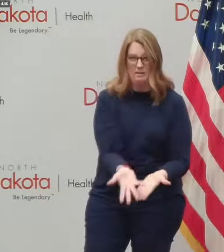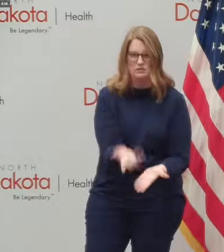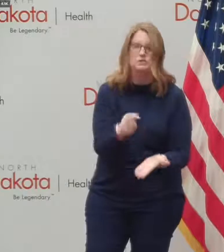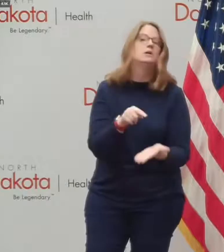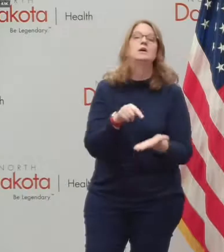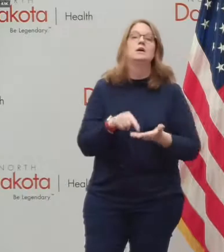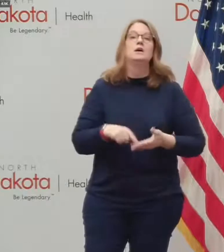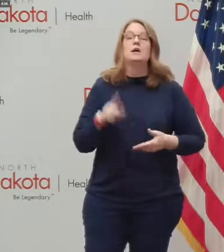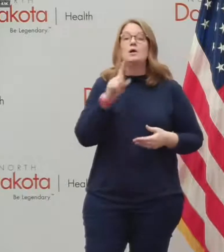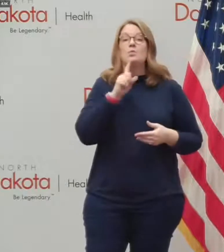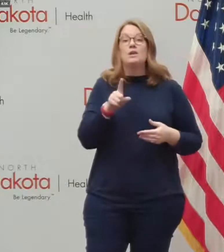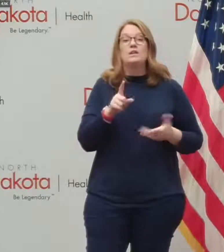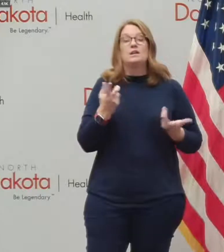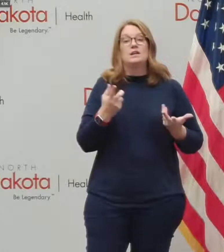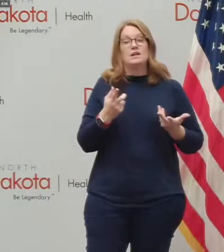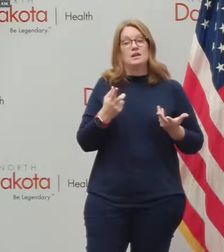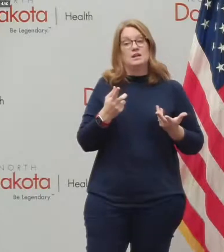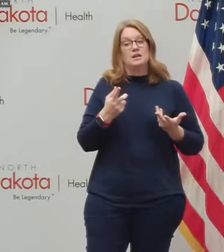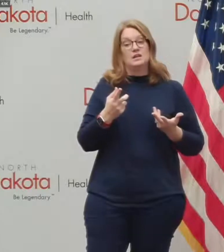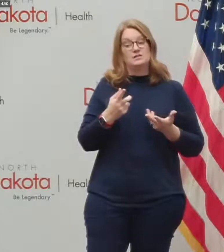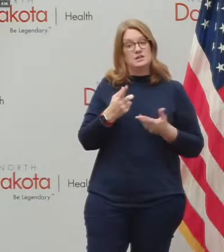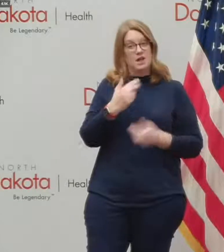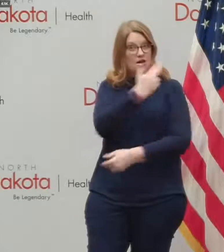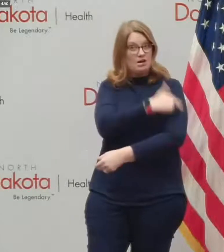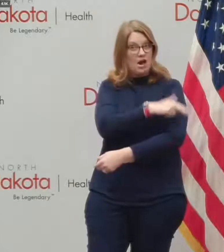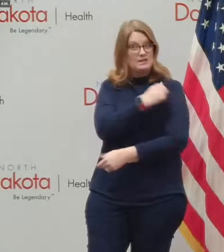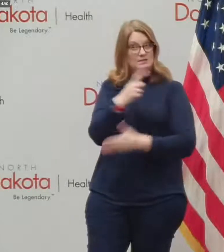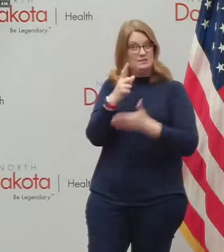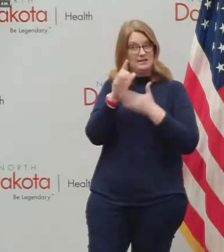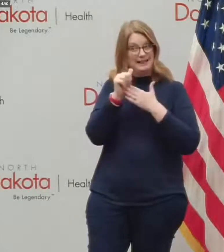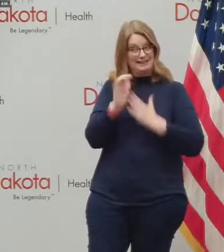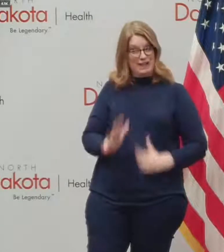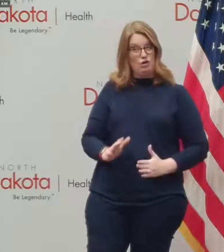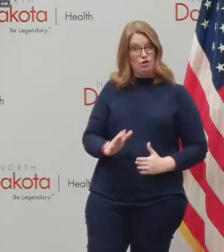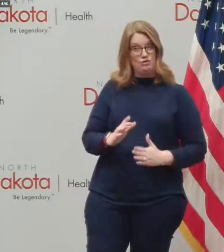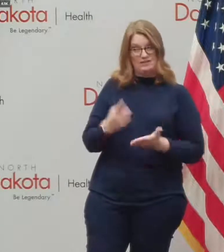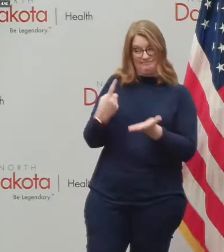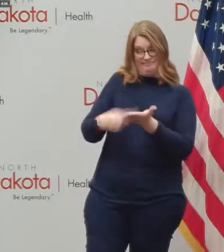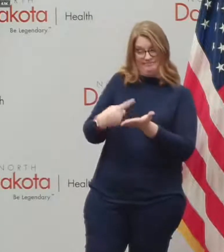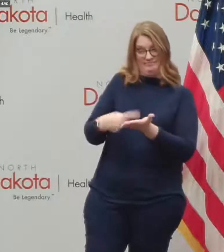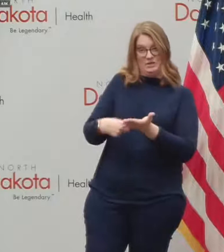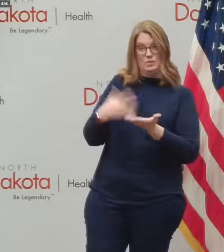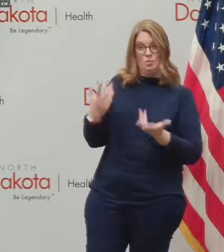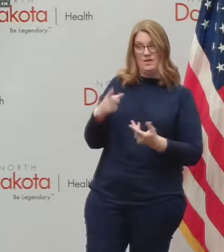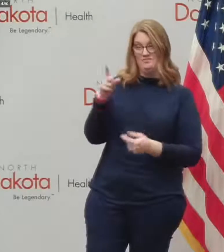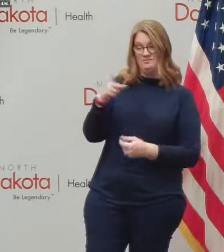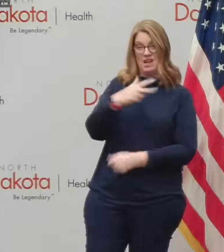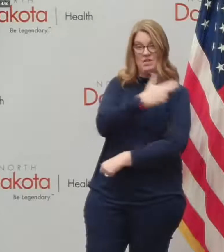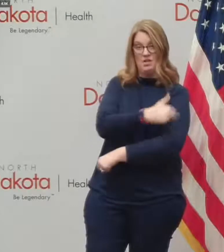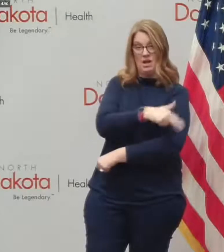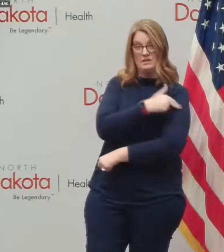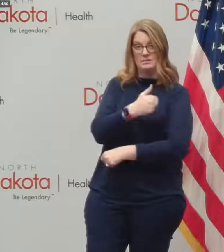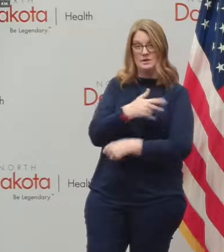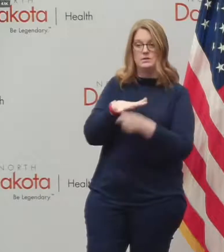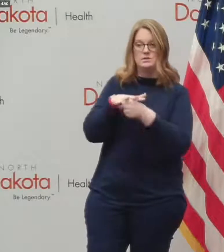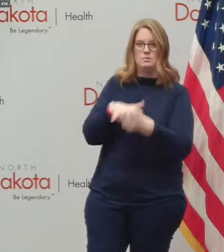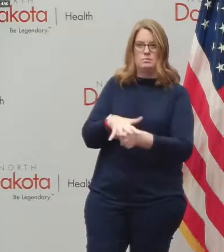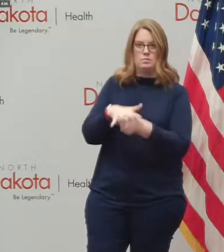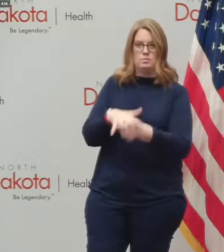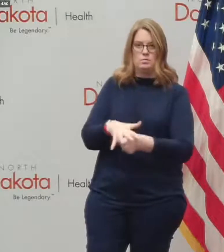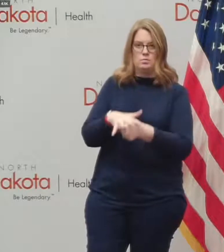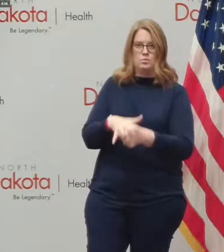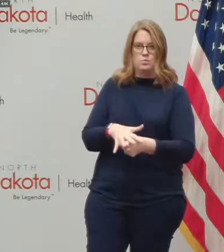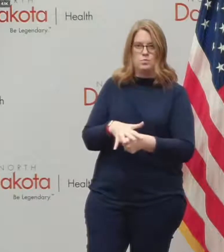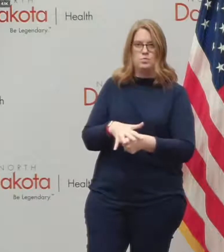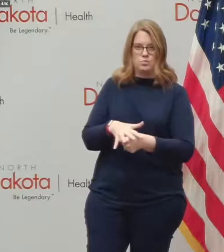thing that's not debatable. Our discussions with hospital leaders this last week have confirmed it, which is our hospitals are under enormous pressure now.